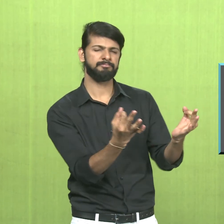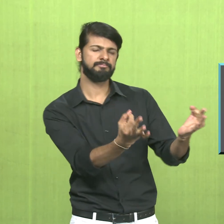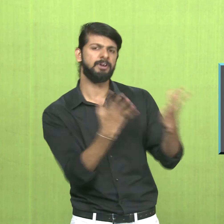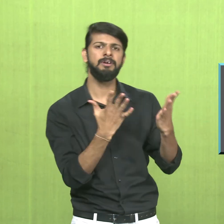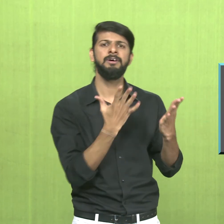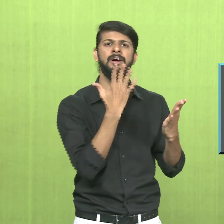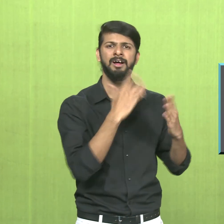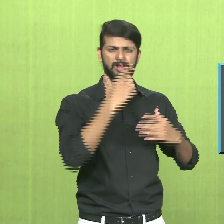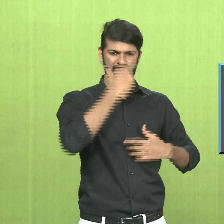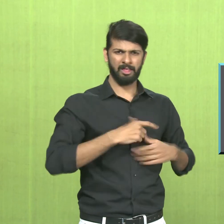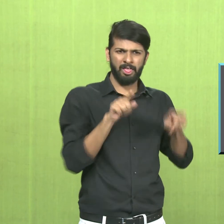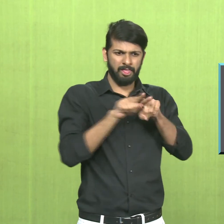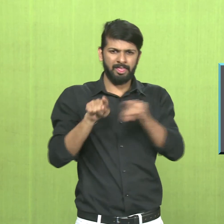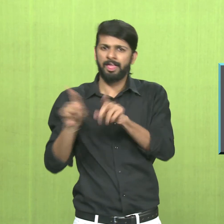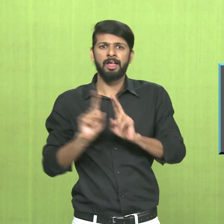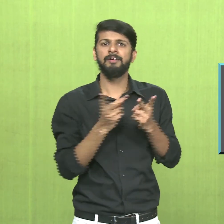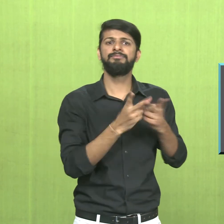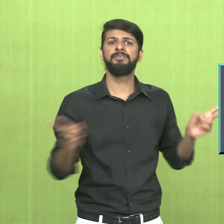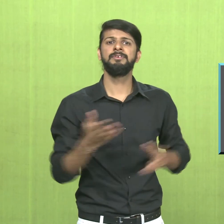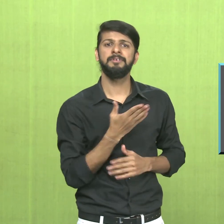various colors are used which shows the artist's skill.